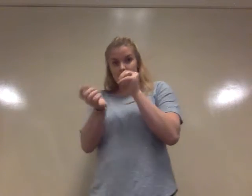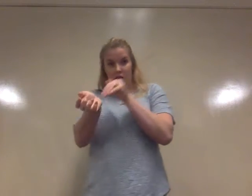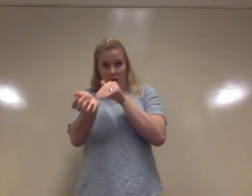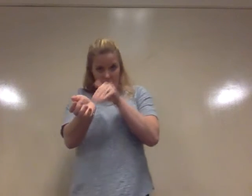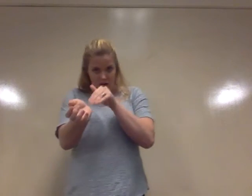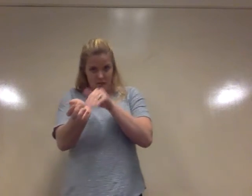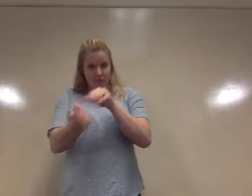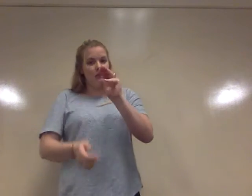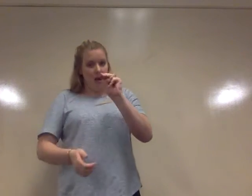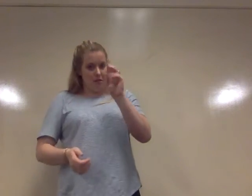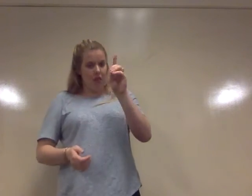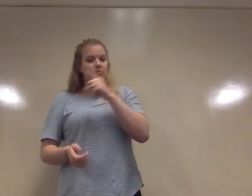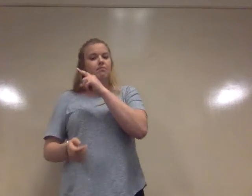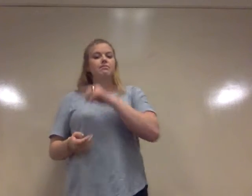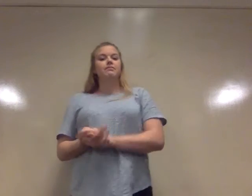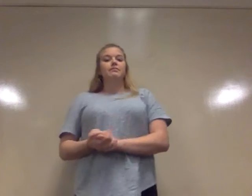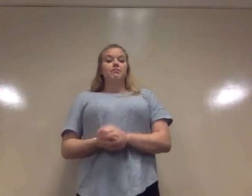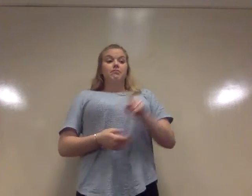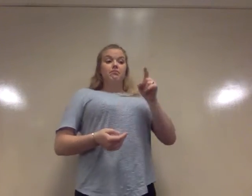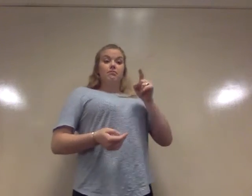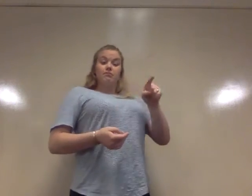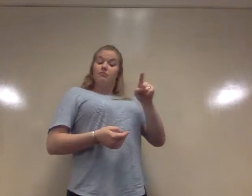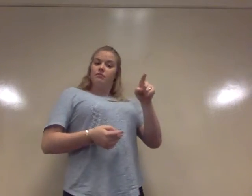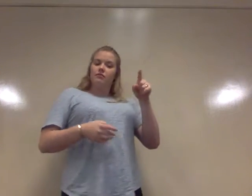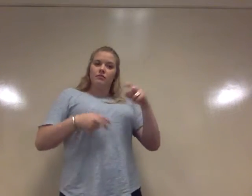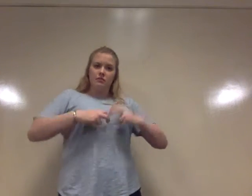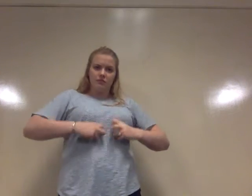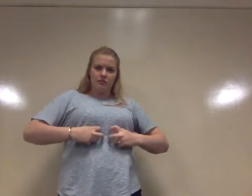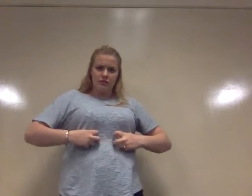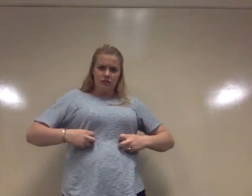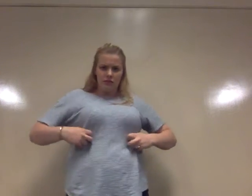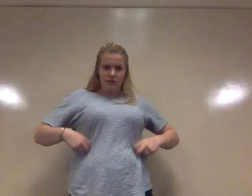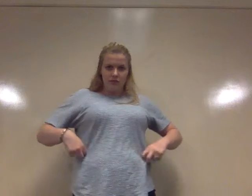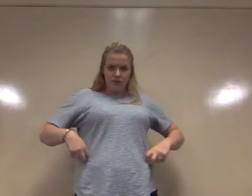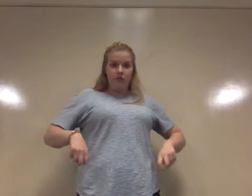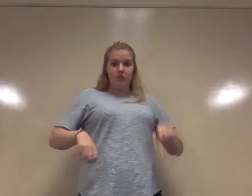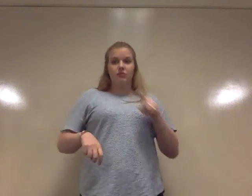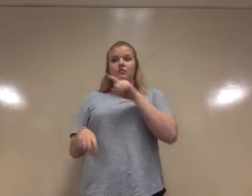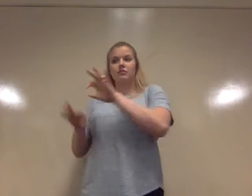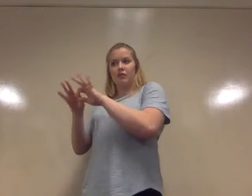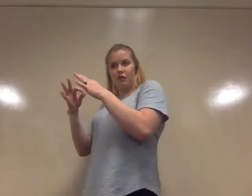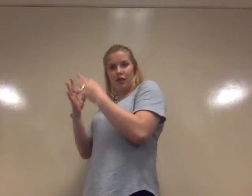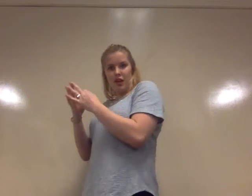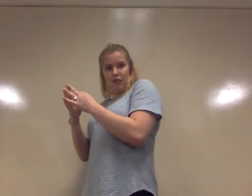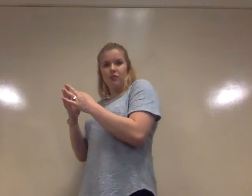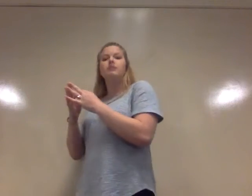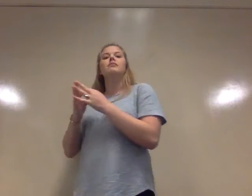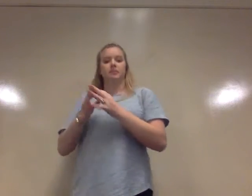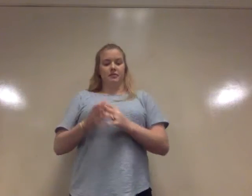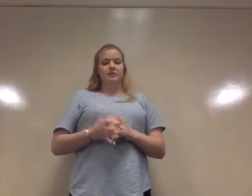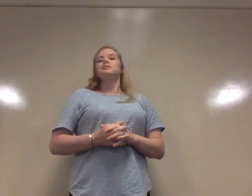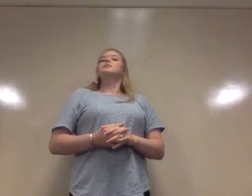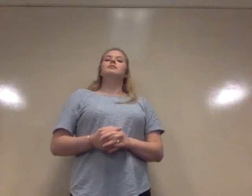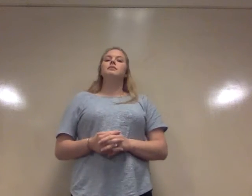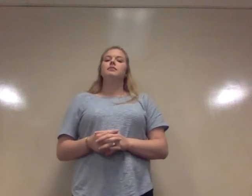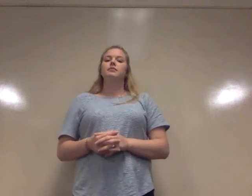MDs. Dr. Lederman was trained in internal medicine and Dr. Pulday in family practice. They incorporate a whole plant foods